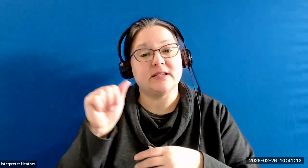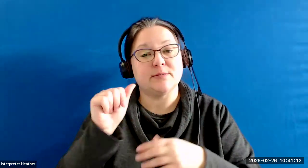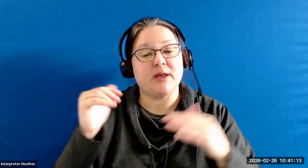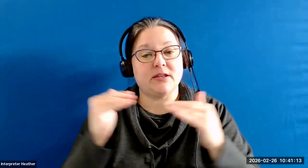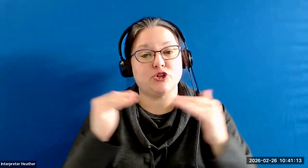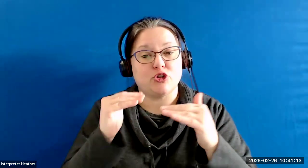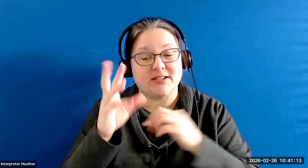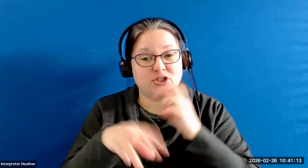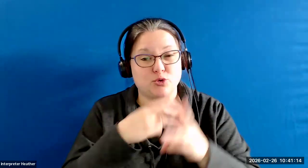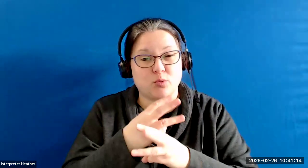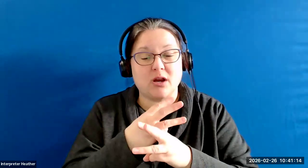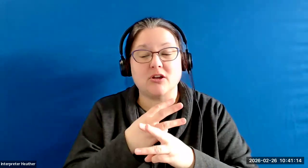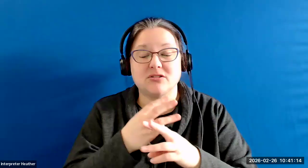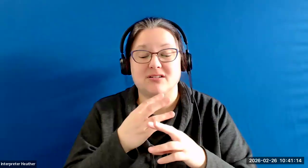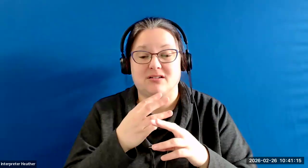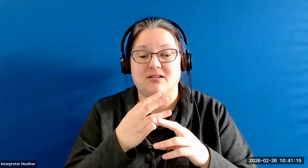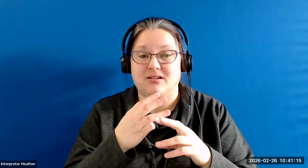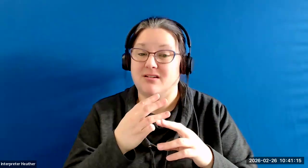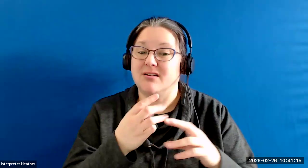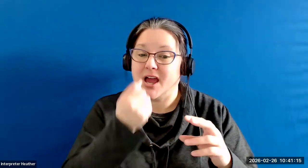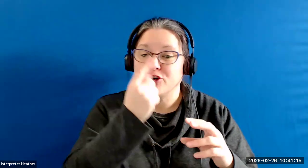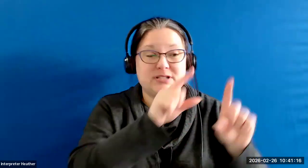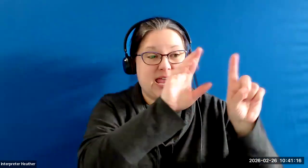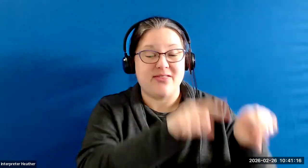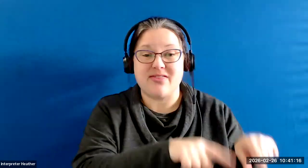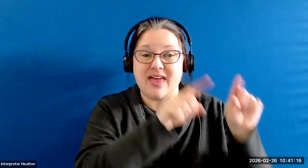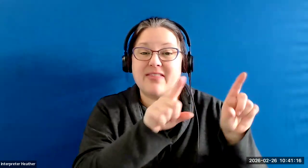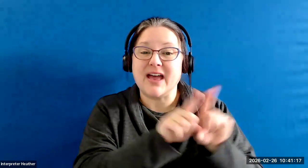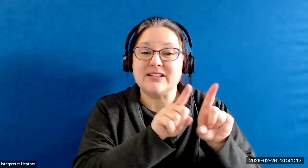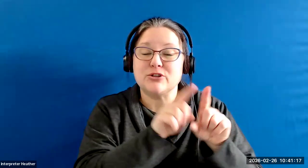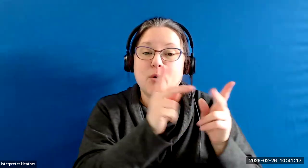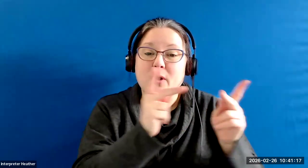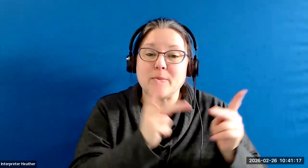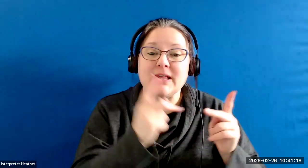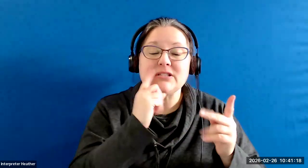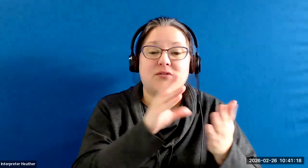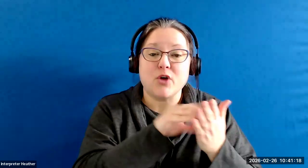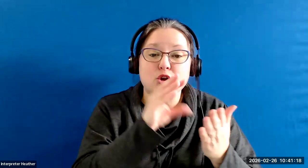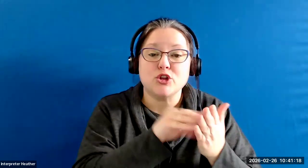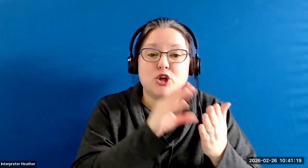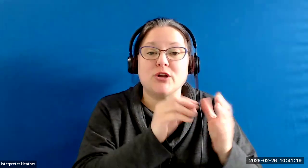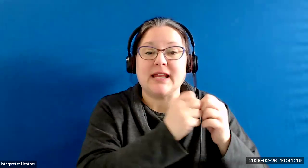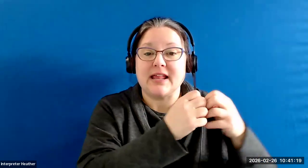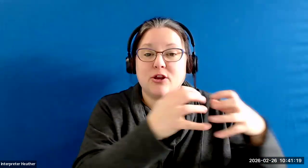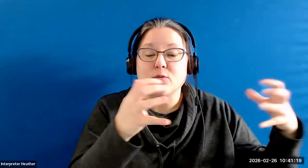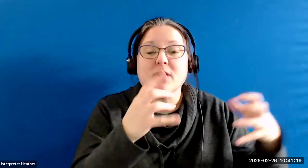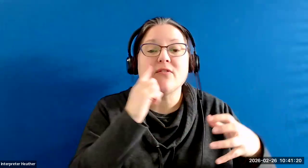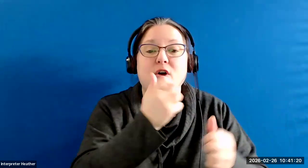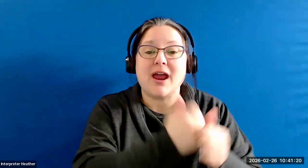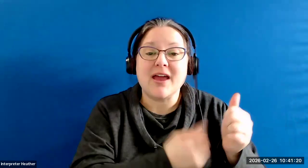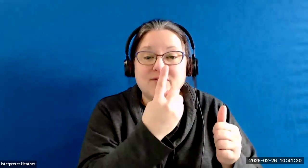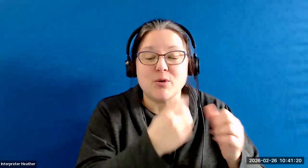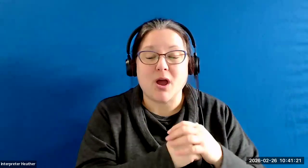is an understanding that these are also places of learning and growth for